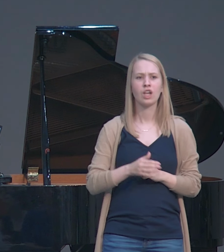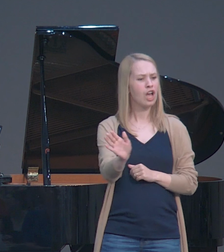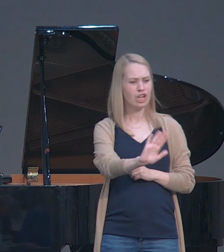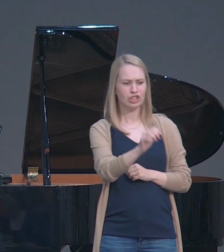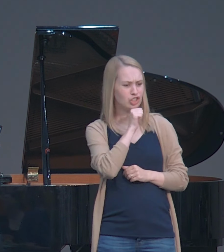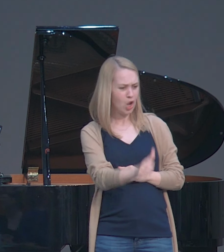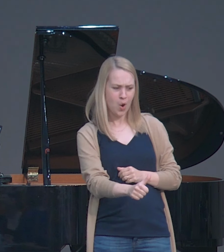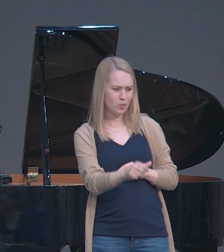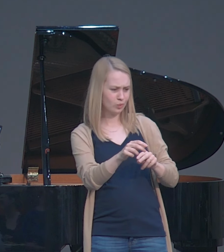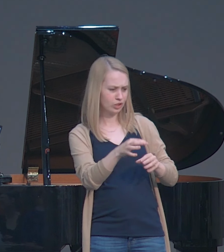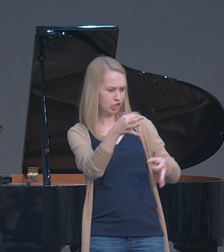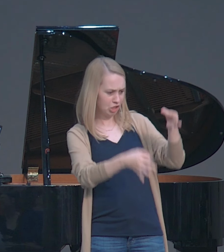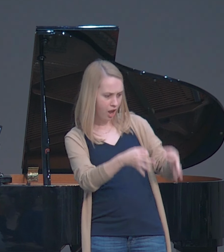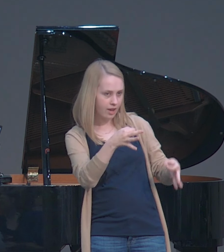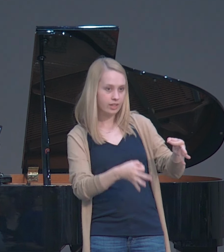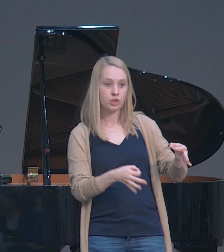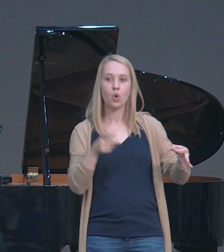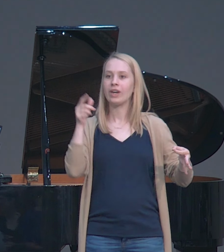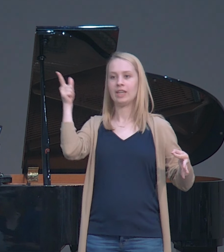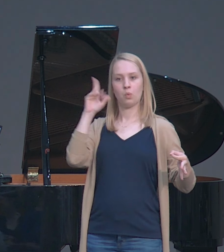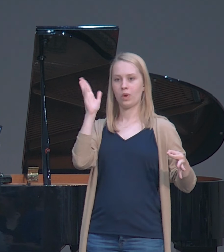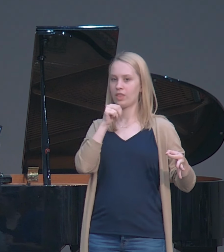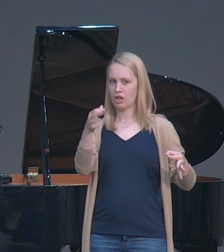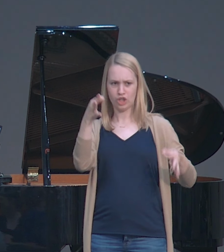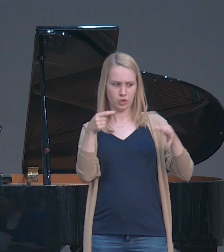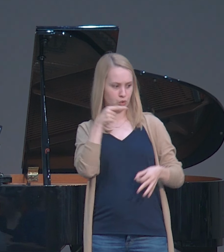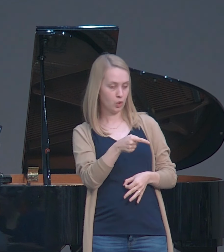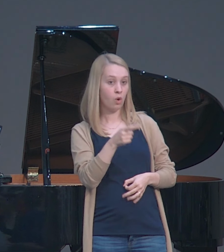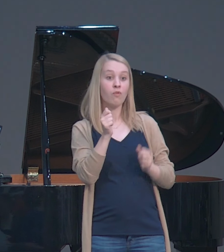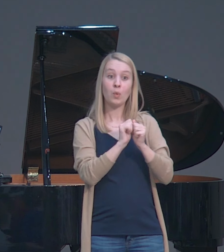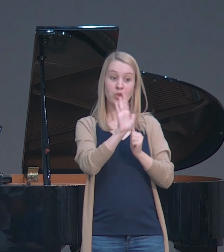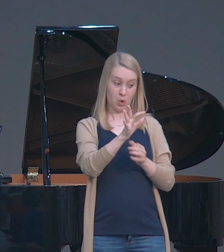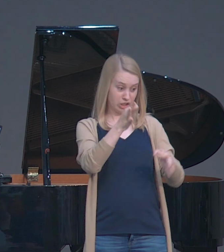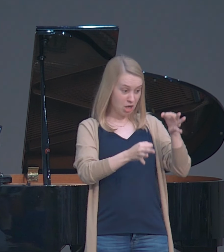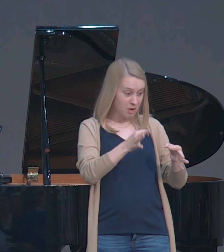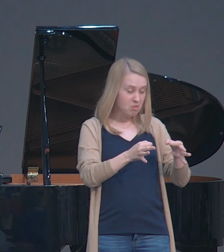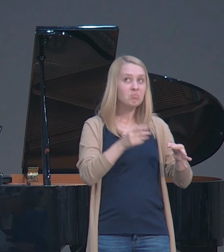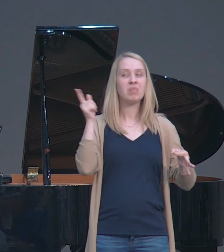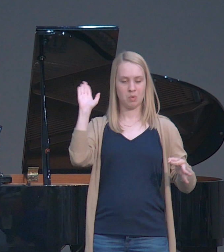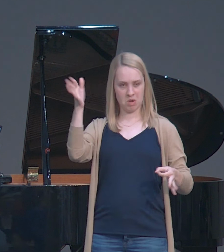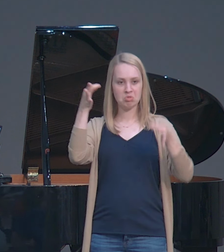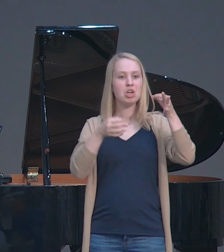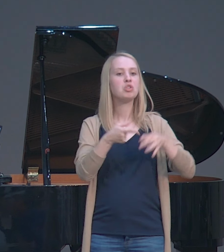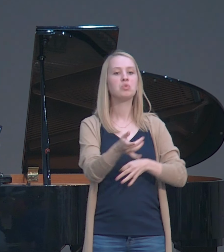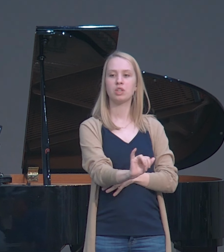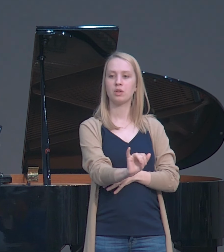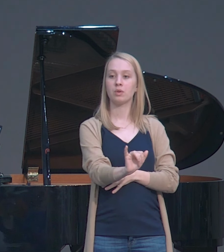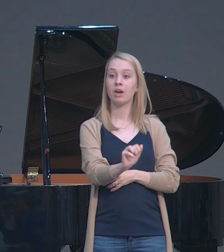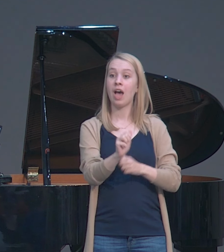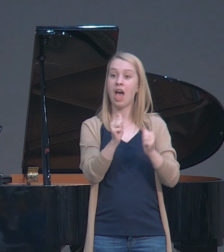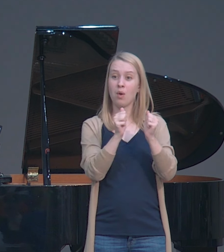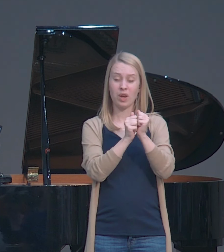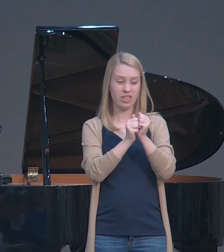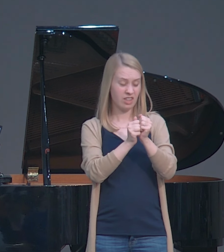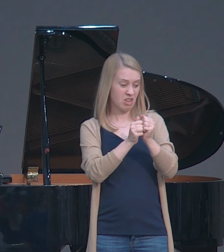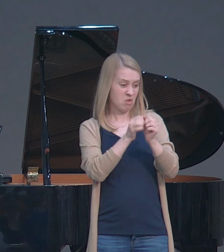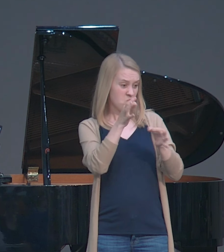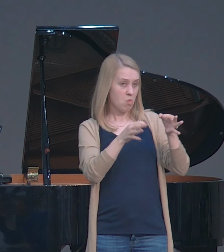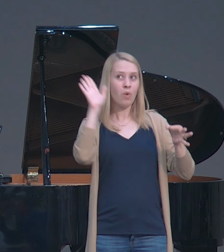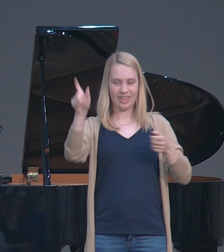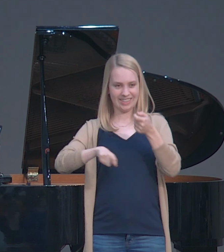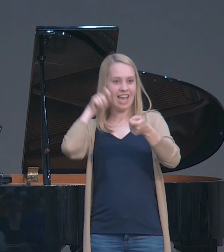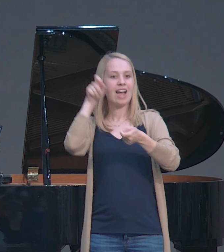Judge not that you be not judged. For with the judgment you pronounce, you will be judged. And with the measure you use, it will be